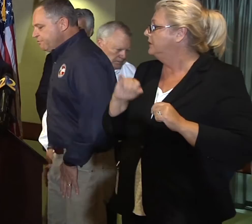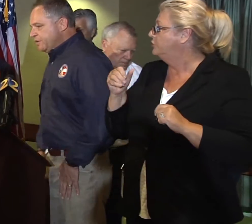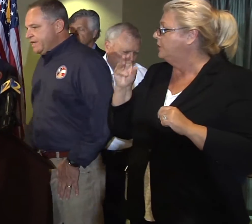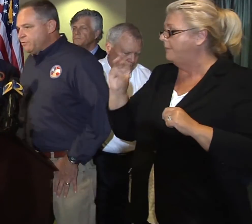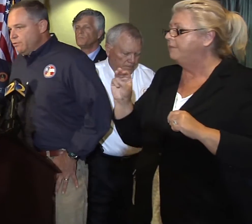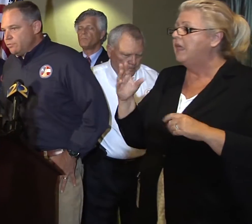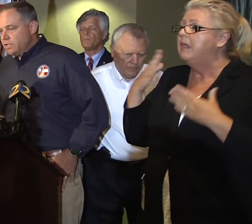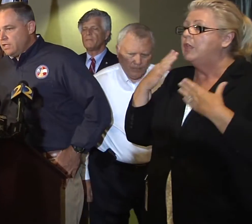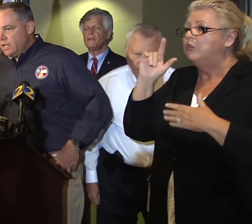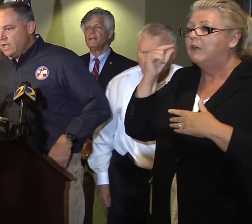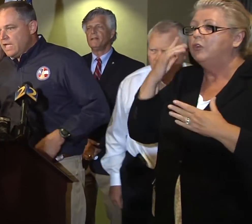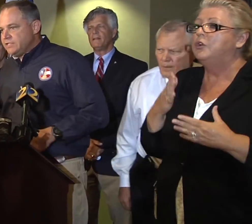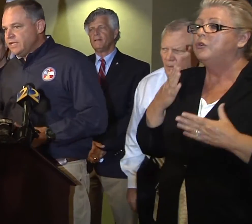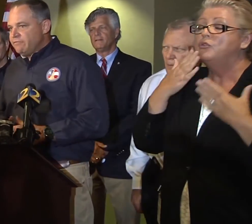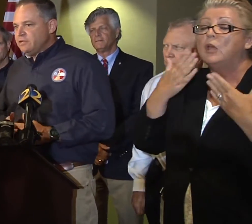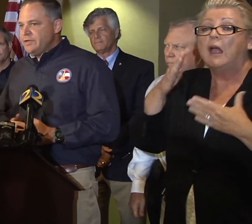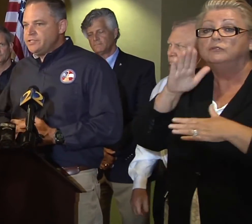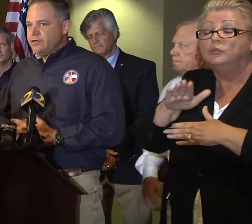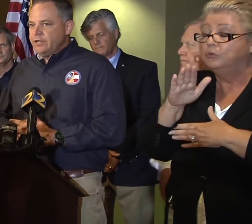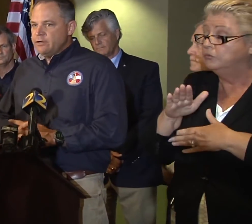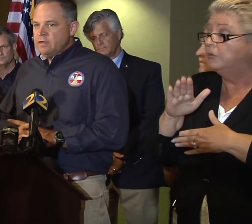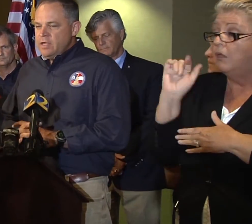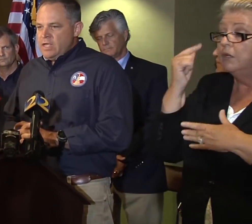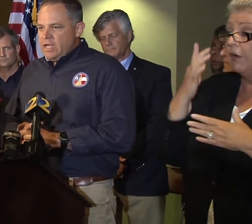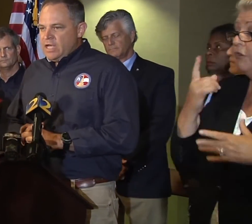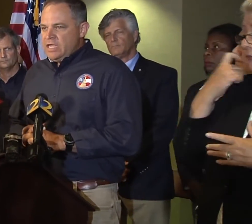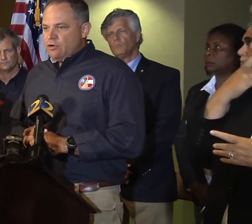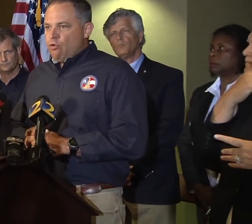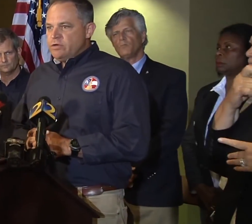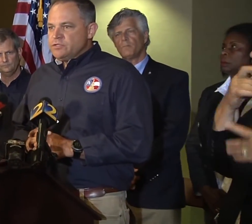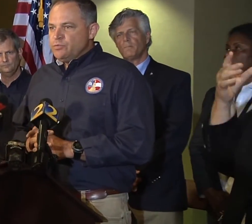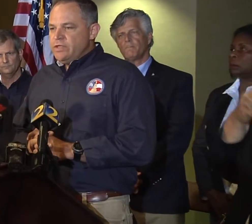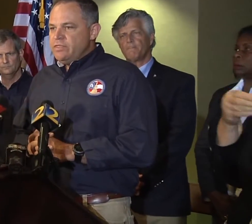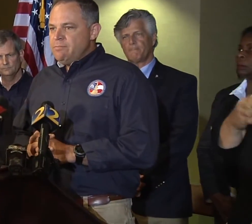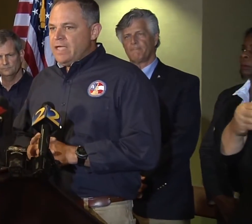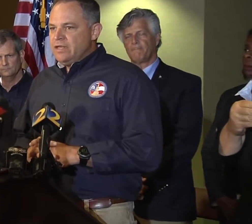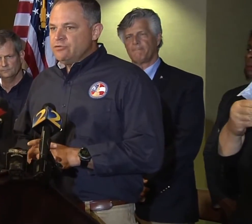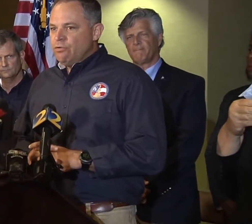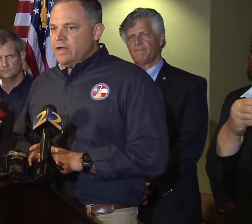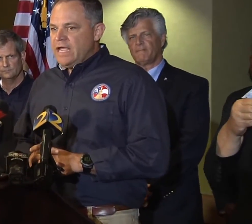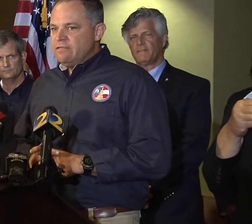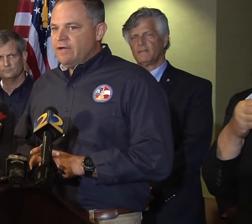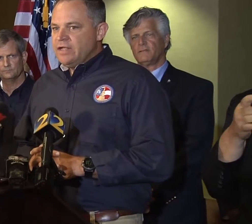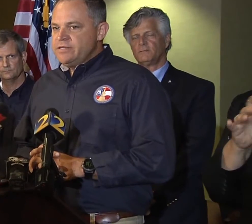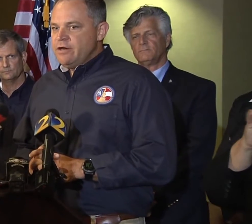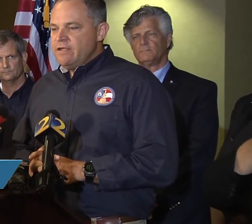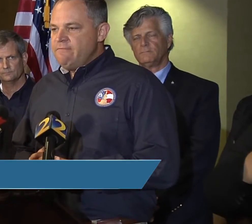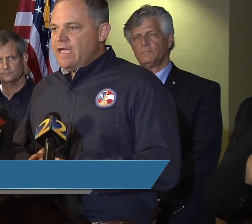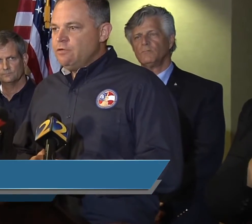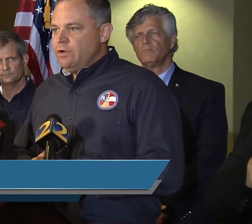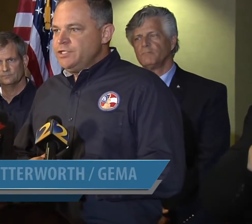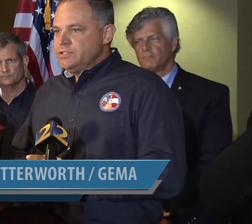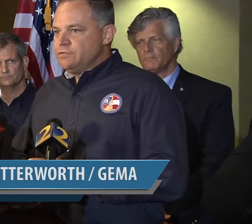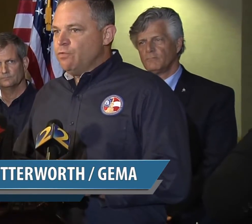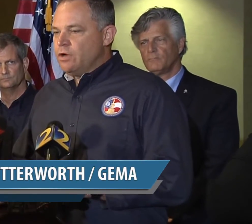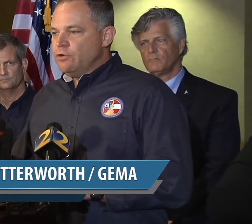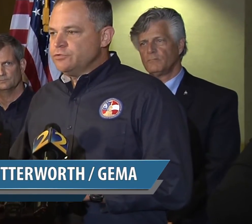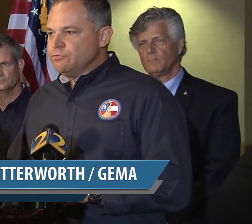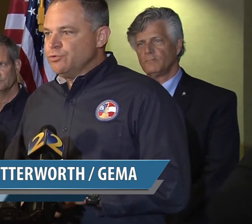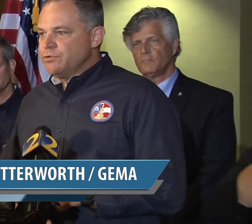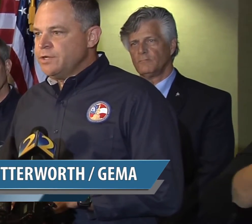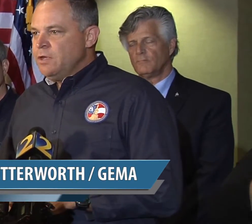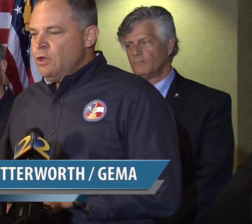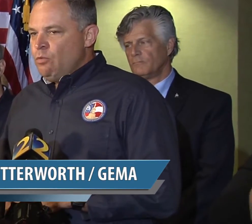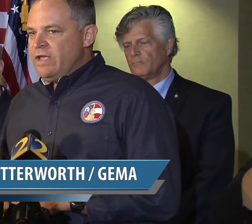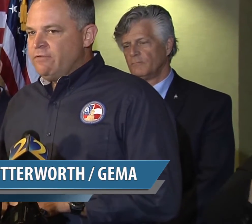Thank you, Governor. Good afternoon. As the Governor has mentioned earlier, in accordance with the mandatory and the voluntary evacuations for